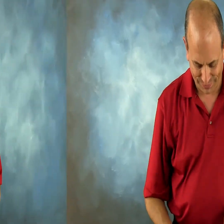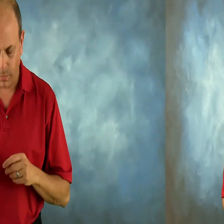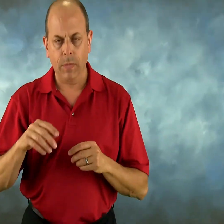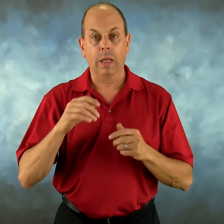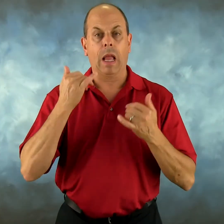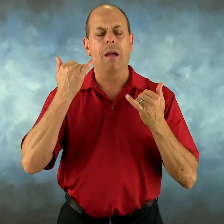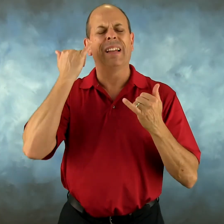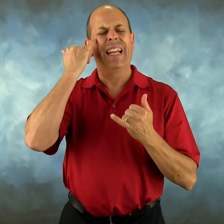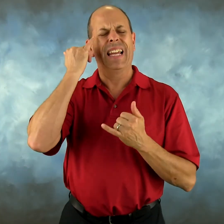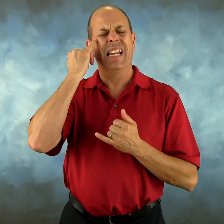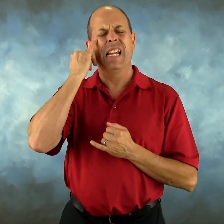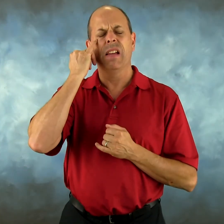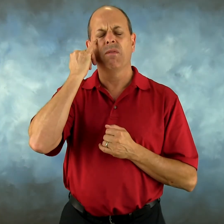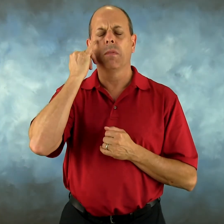you would be all shadowed.